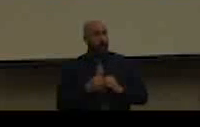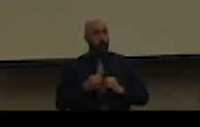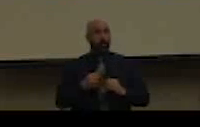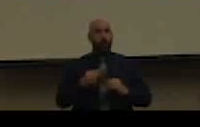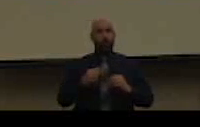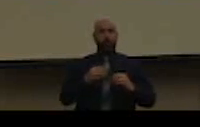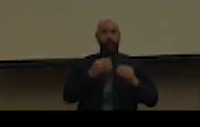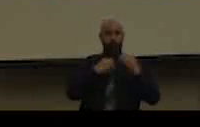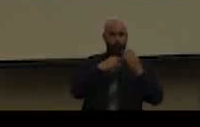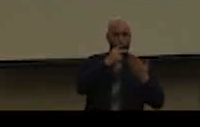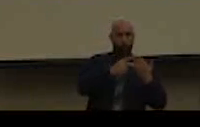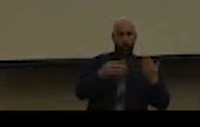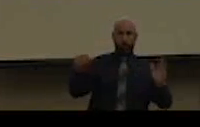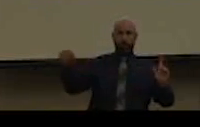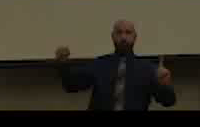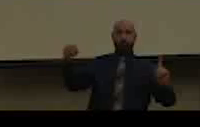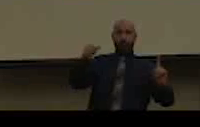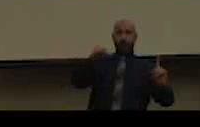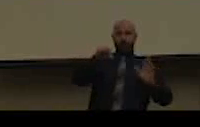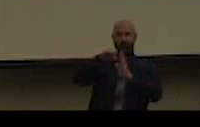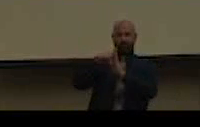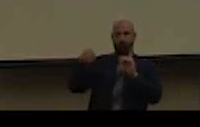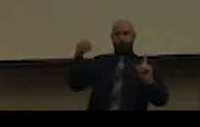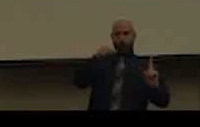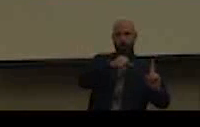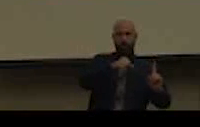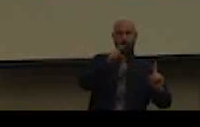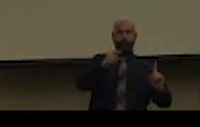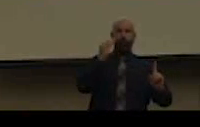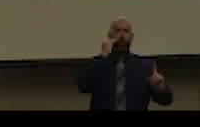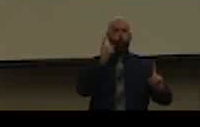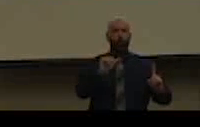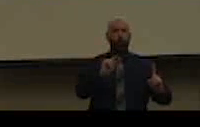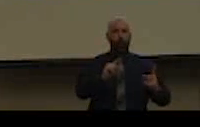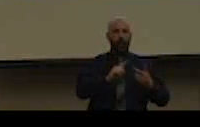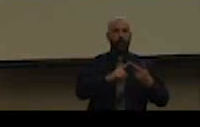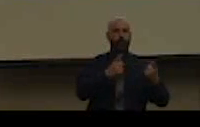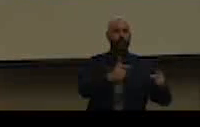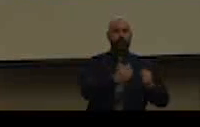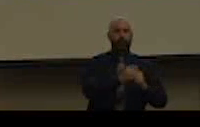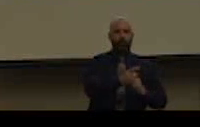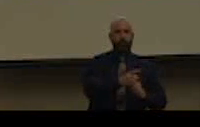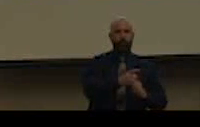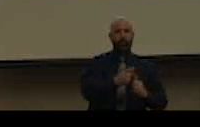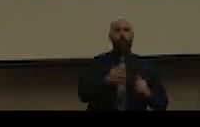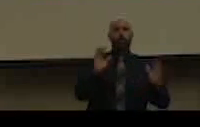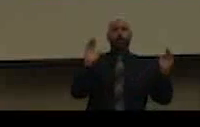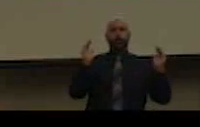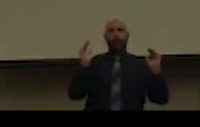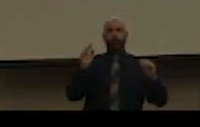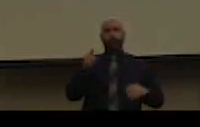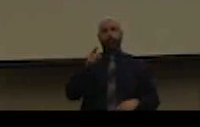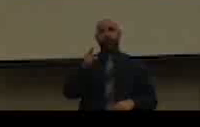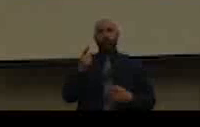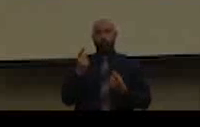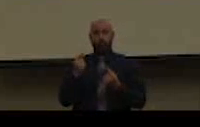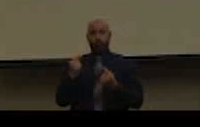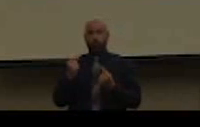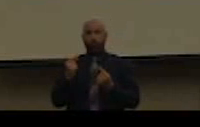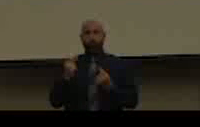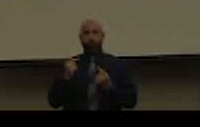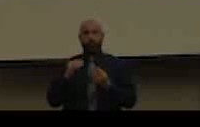are and what's going on with you. By contrast, if you do the numbers on the CAC, the child care